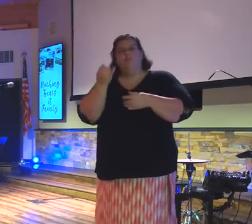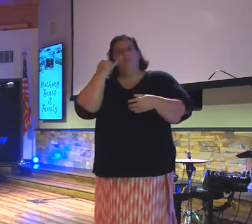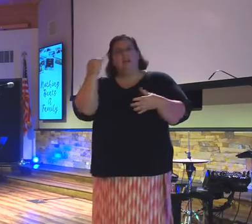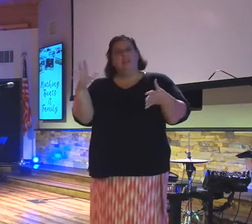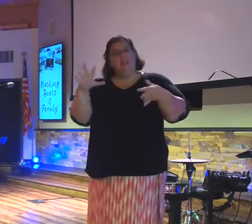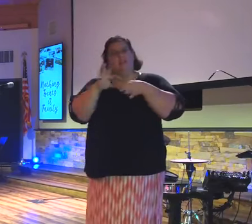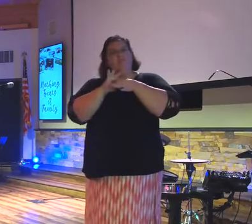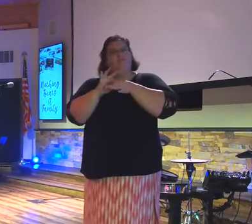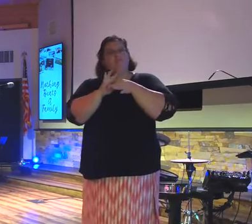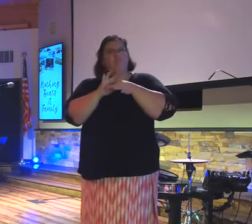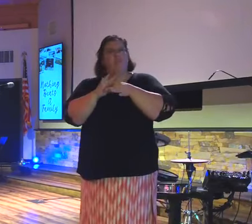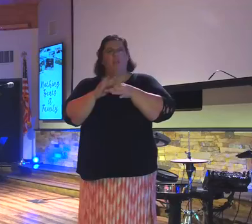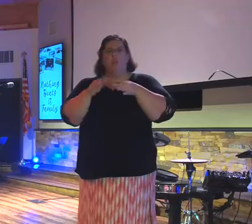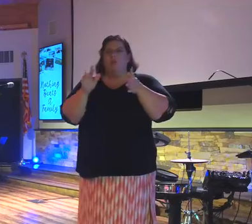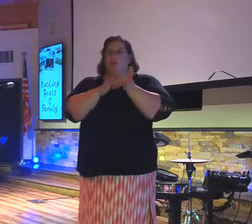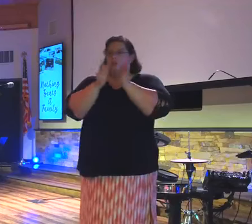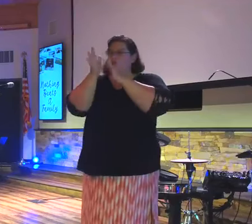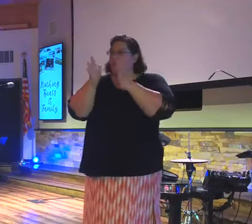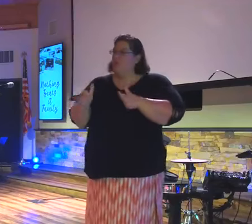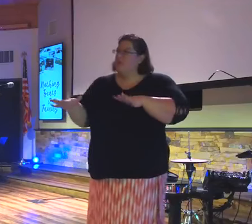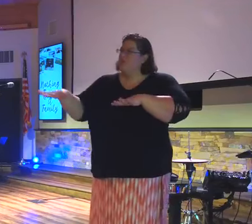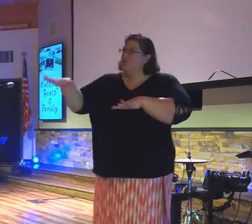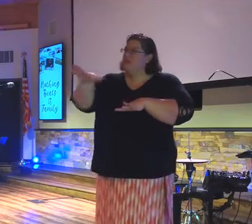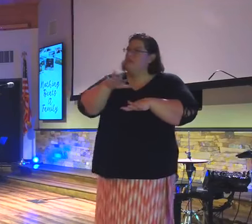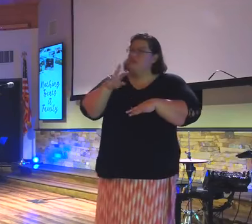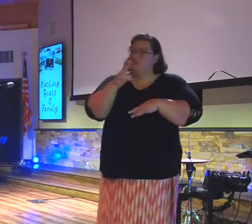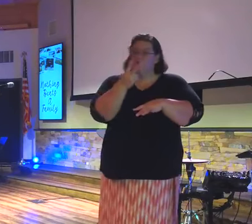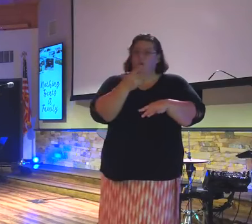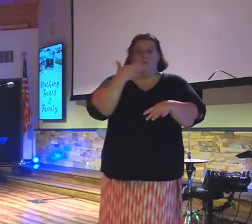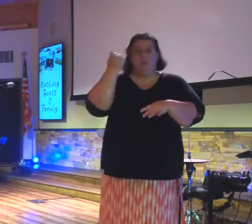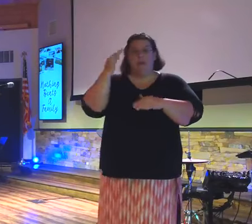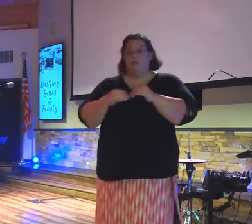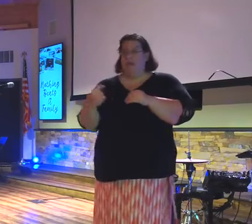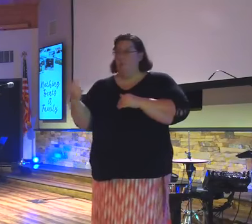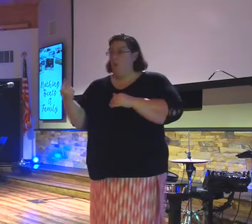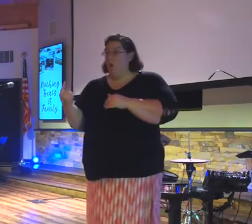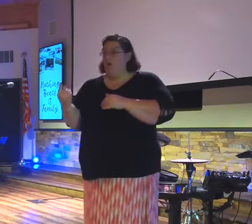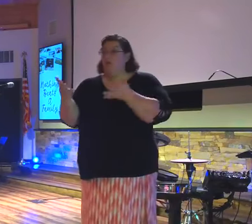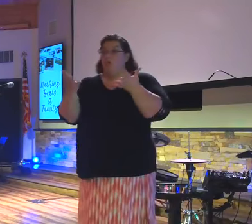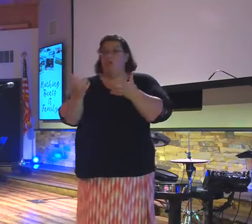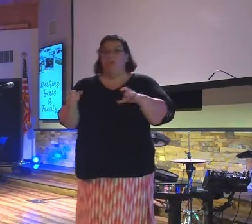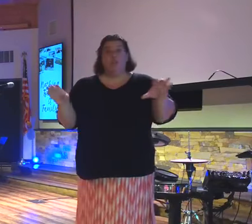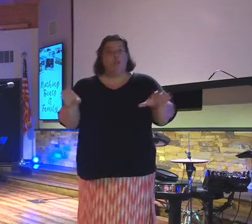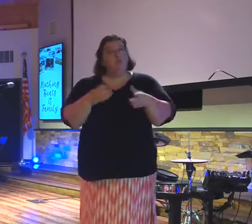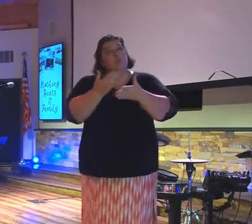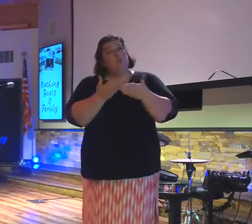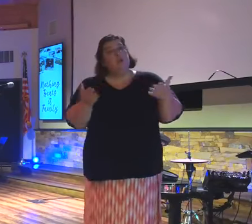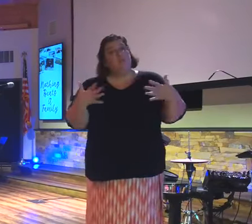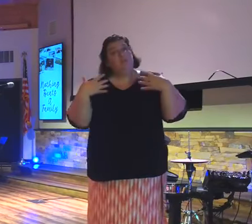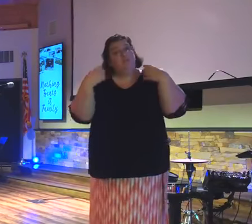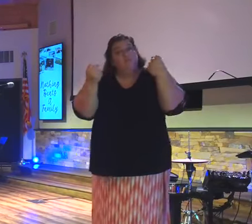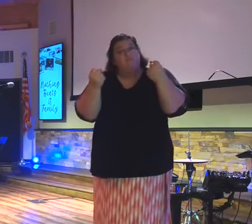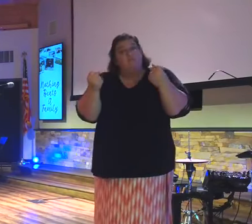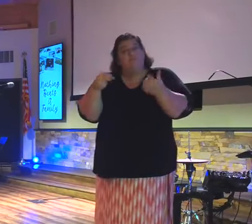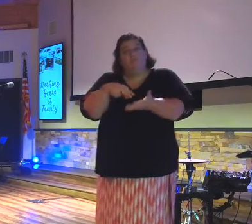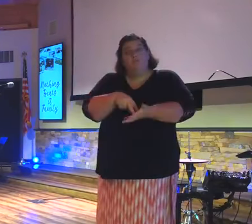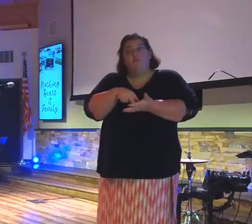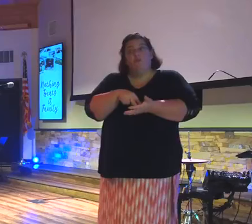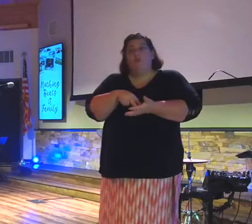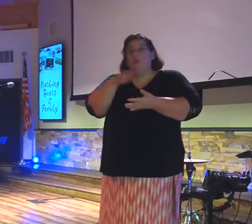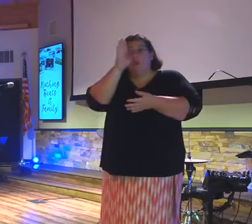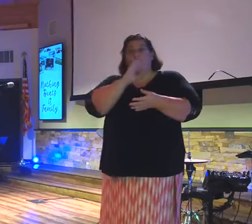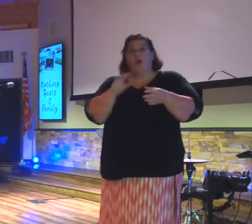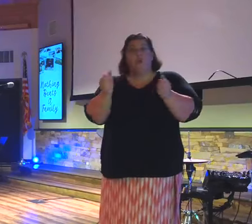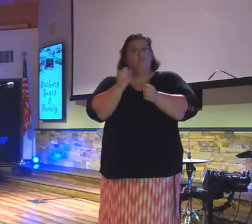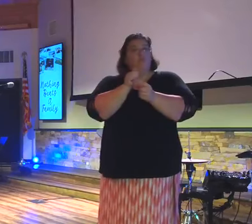unity. As the body of Christ, two are better than one. When we want to do something to stand firm, to live out God's word, do it